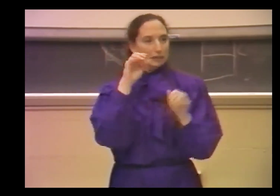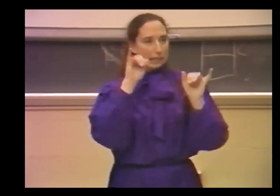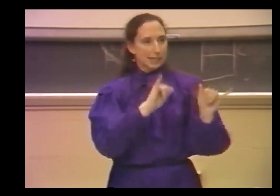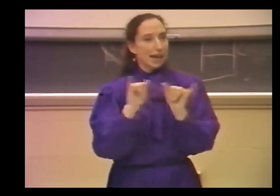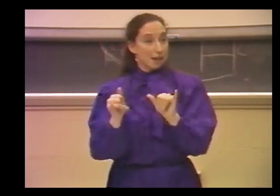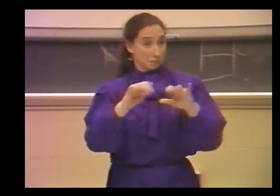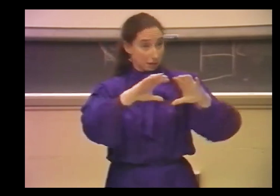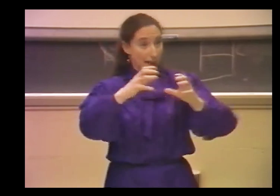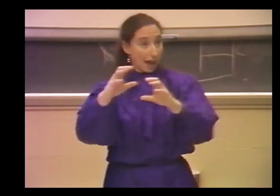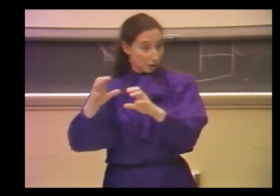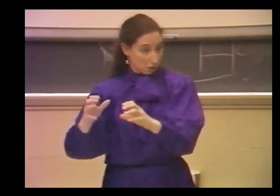the same category.